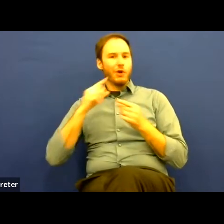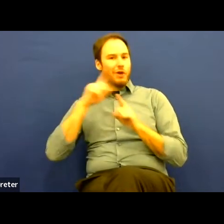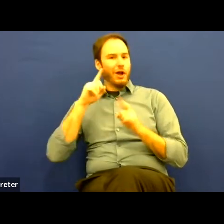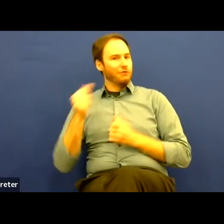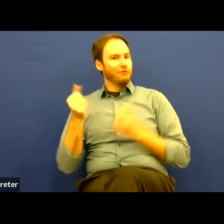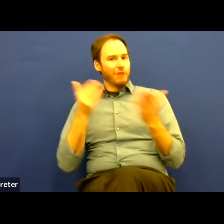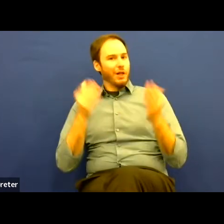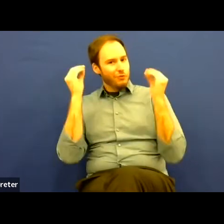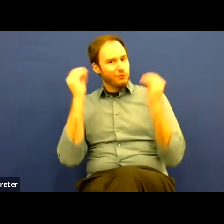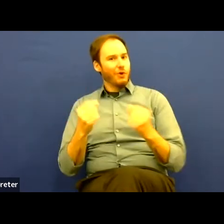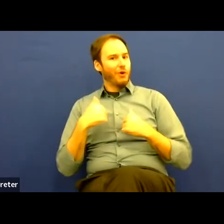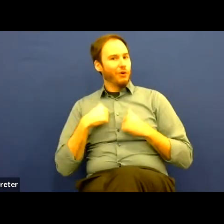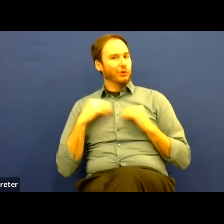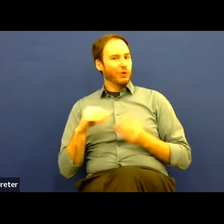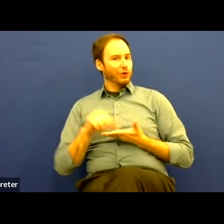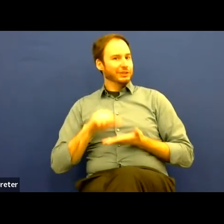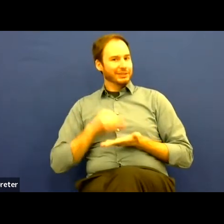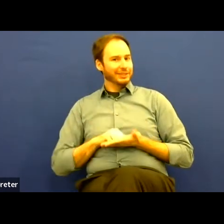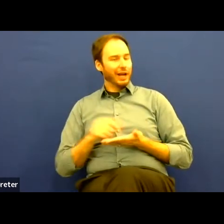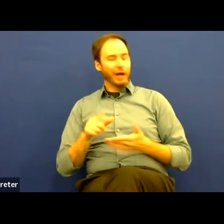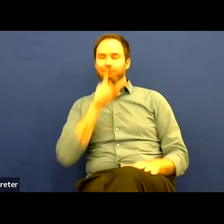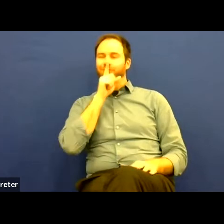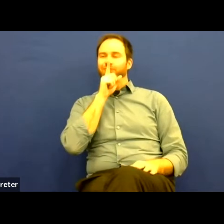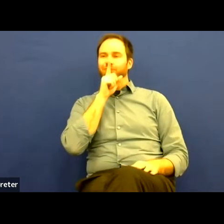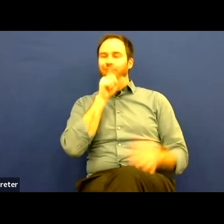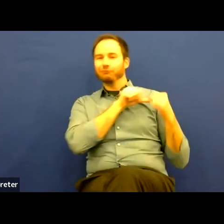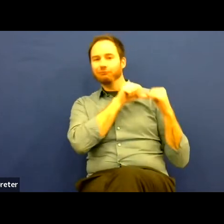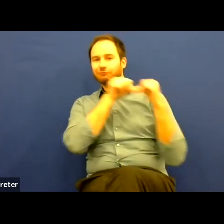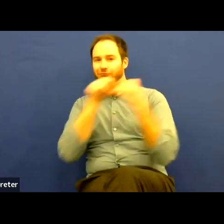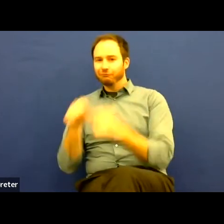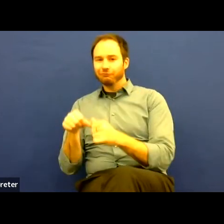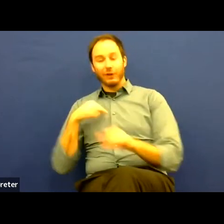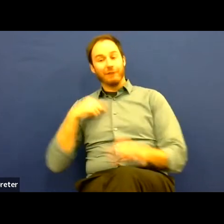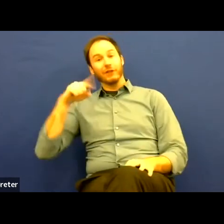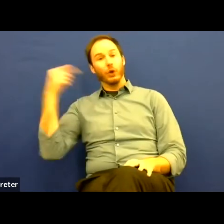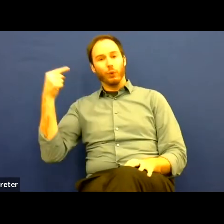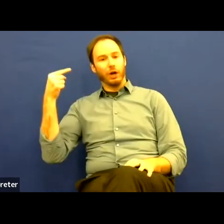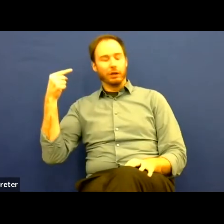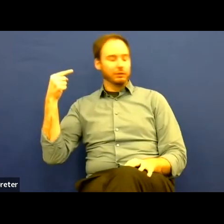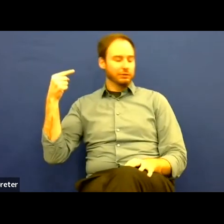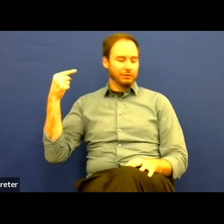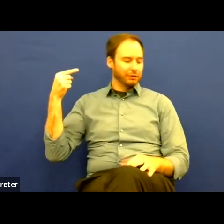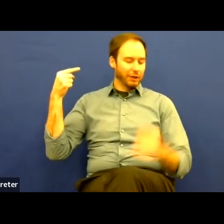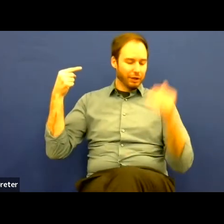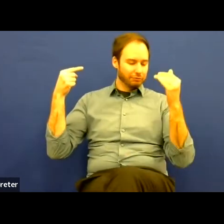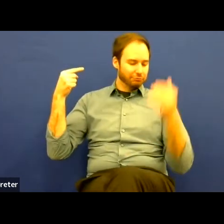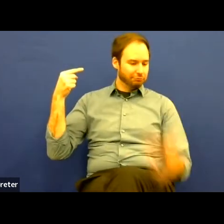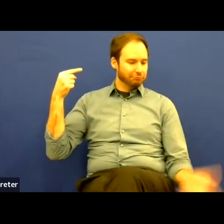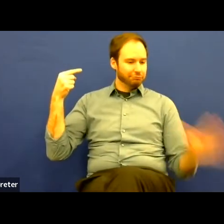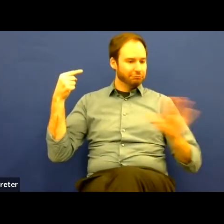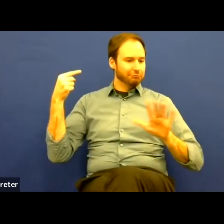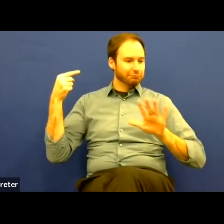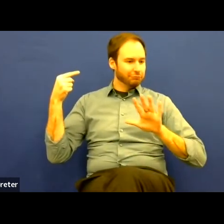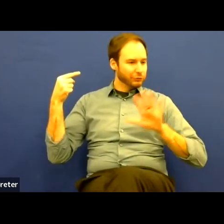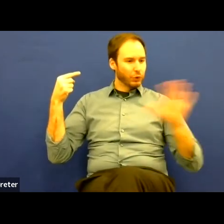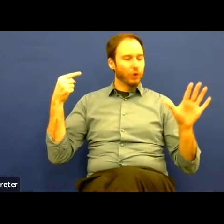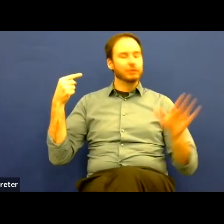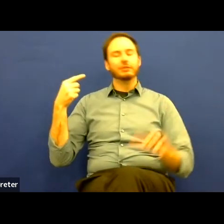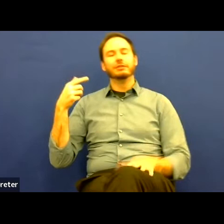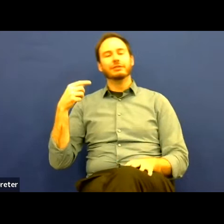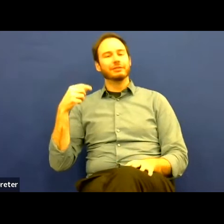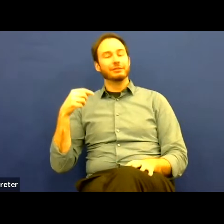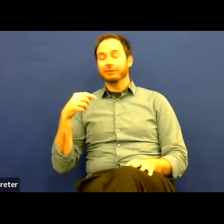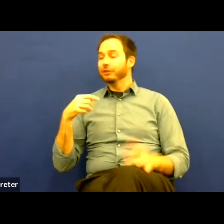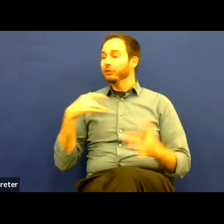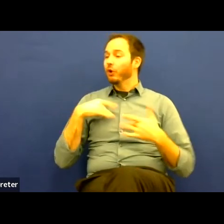I didn't have any, I didn't have to read She any had, like, resolutions. They first missed me. one. She had a couple early on and then, yeah. Don't Um,